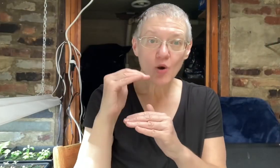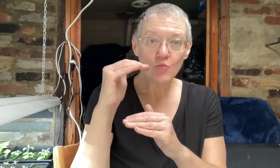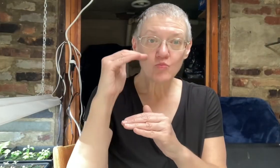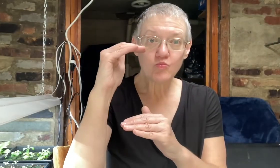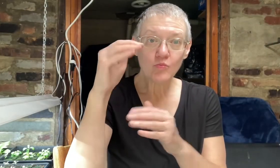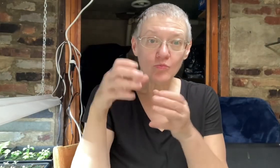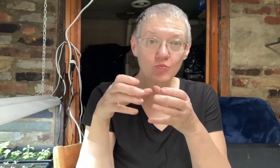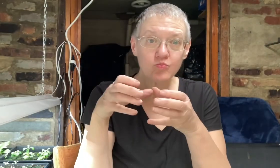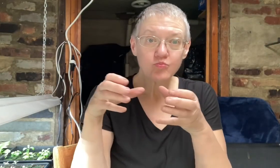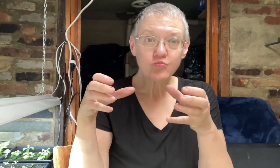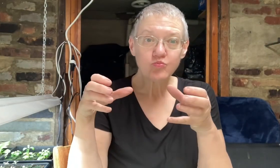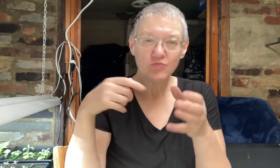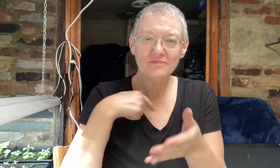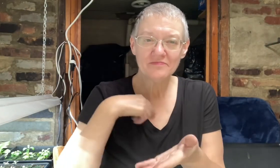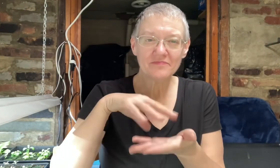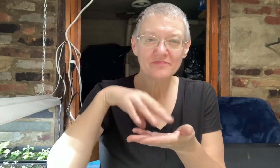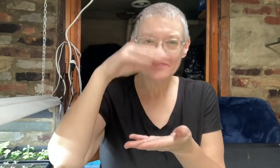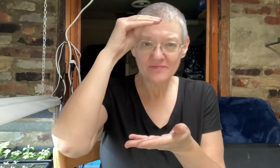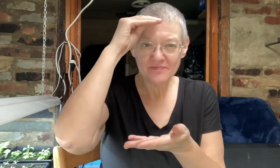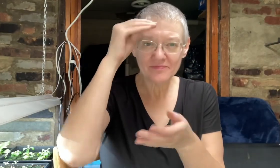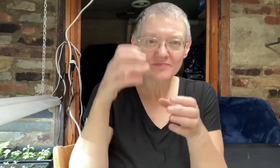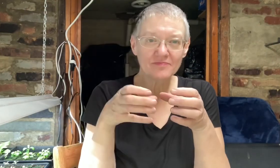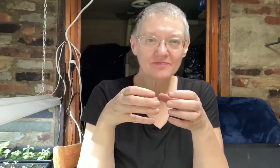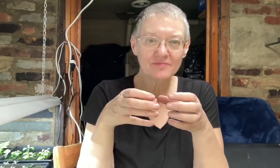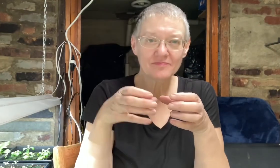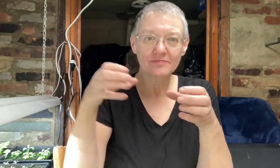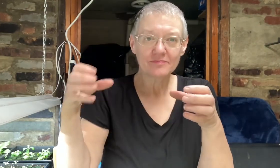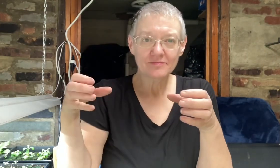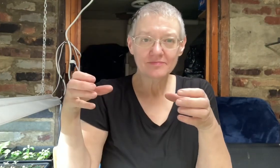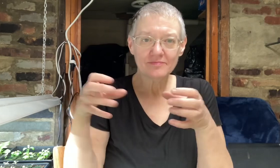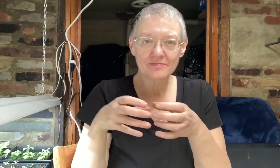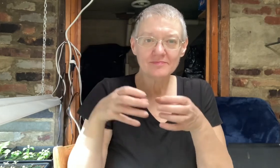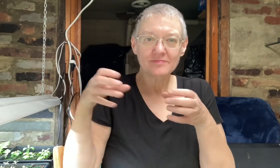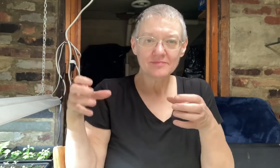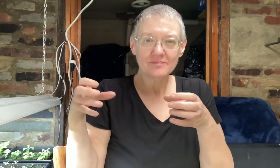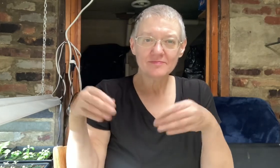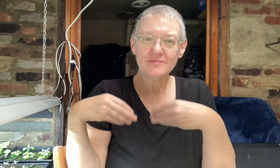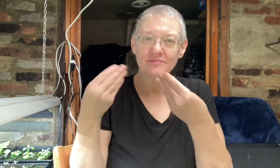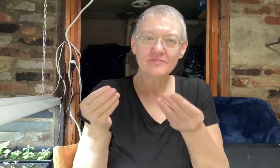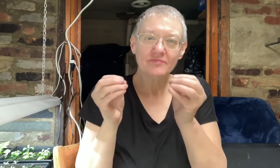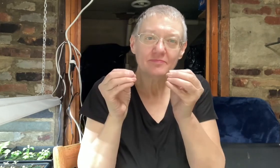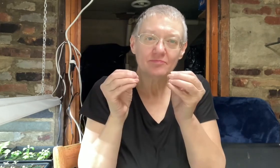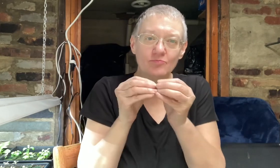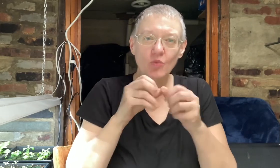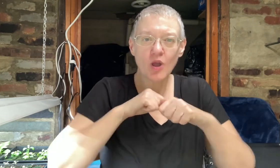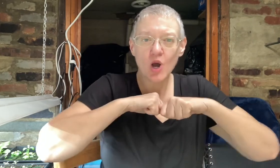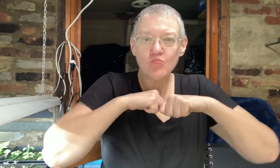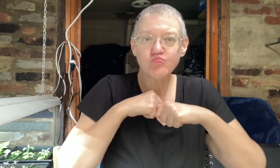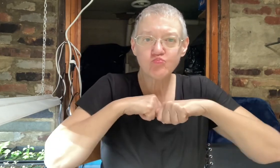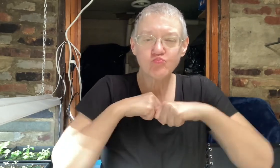And as they get bigger and bushier, I've learned to space them apart to give them more room to